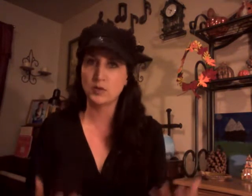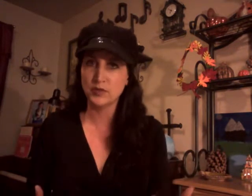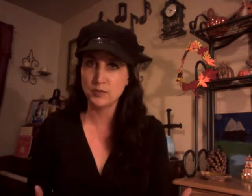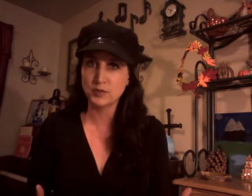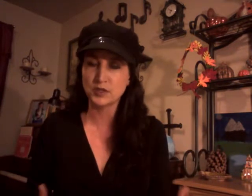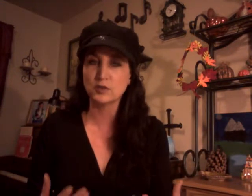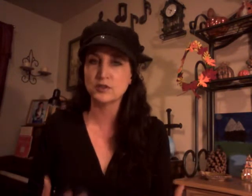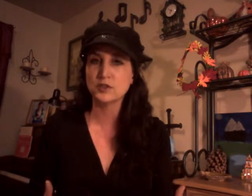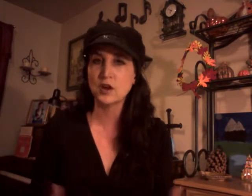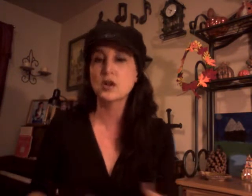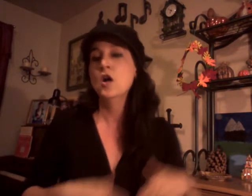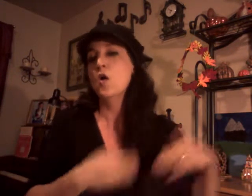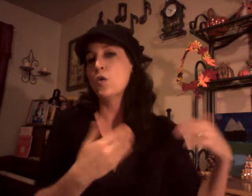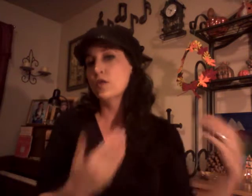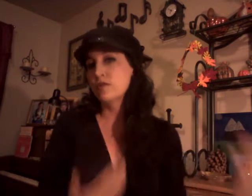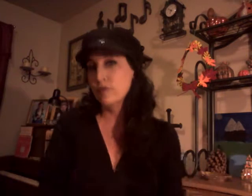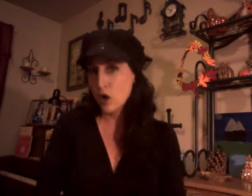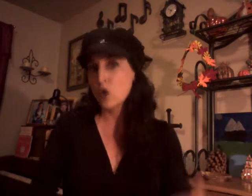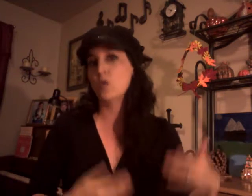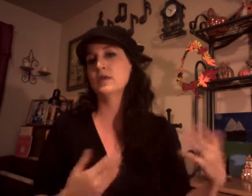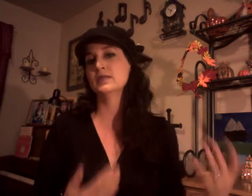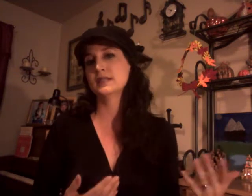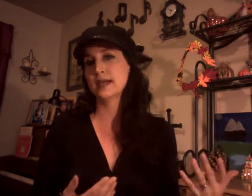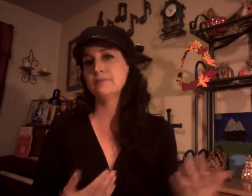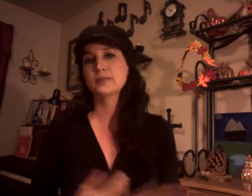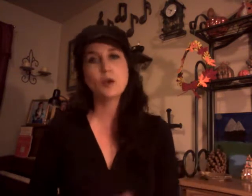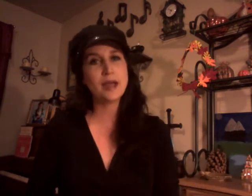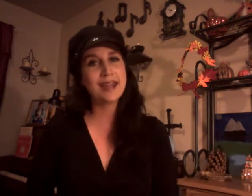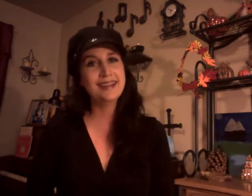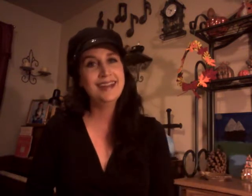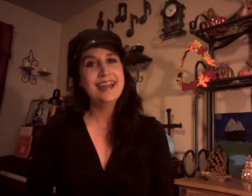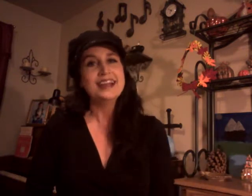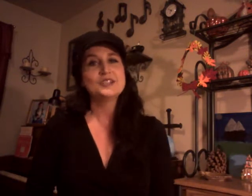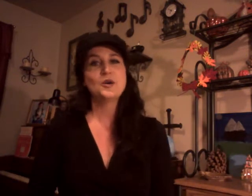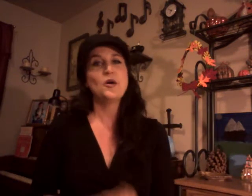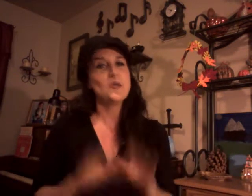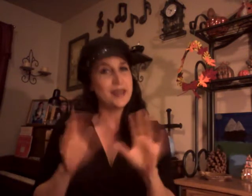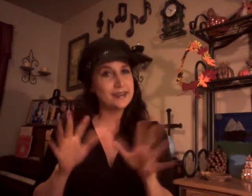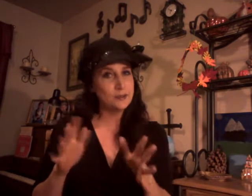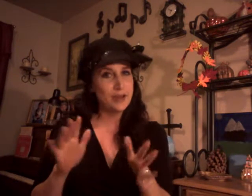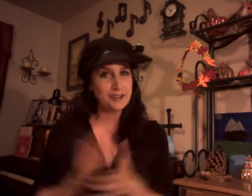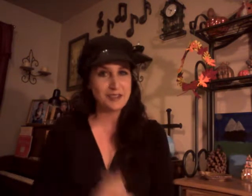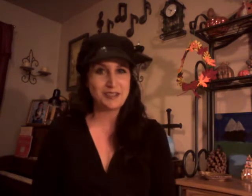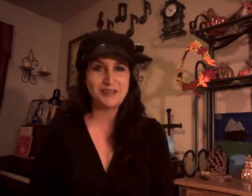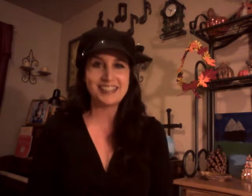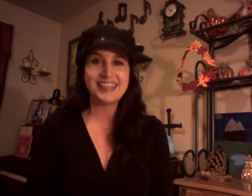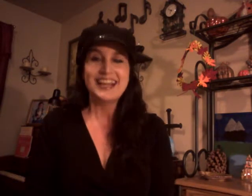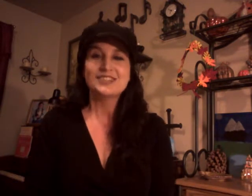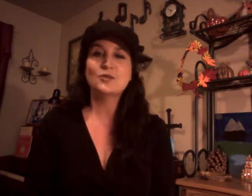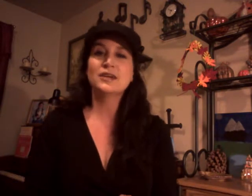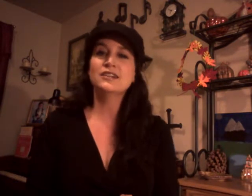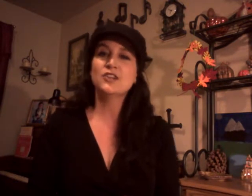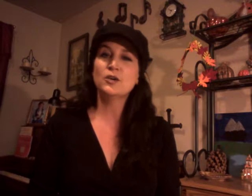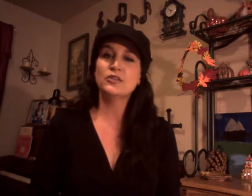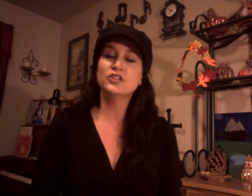the music or the song or the flow of the sign, okay? So hope that doesn't rattle you too much. So we're going to start with